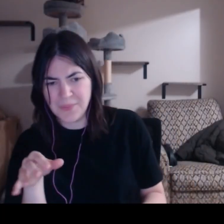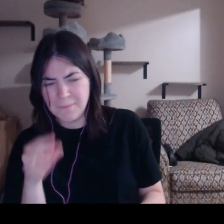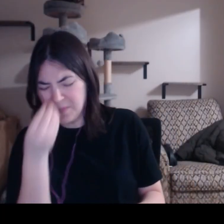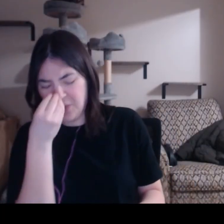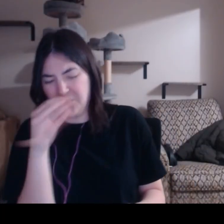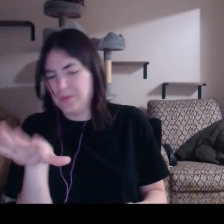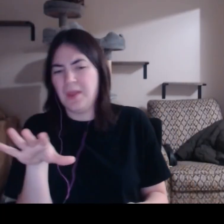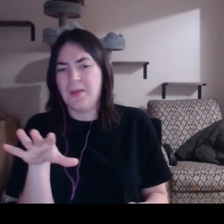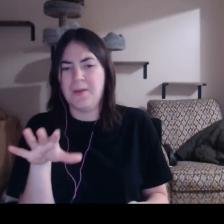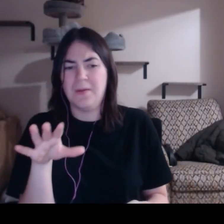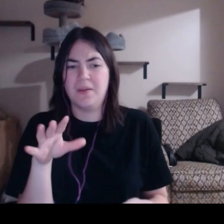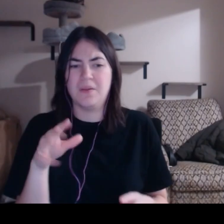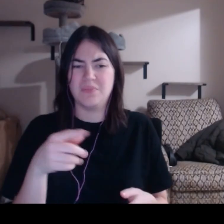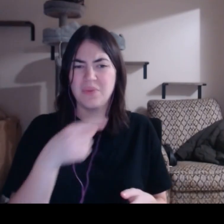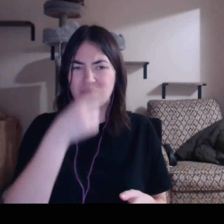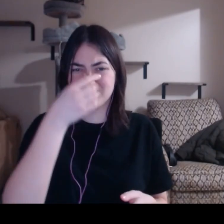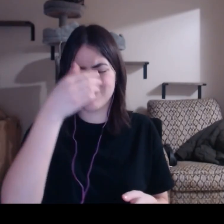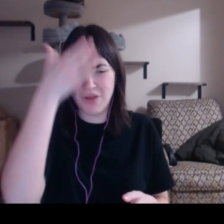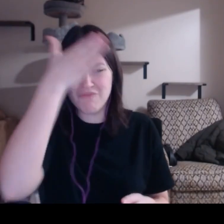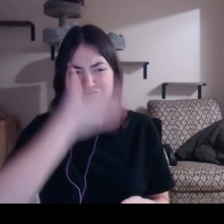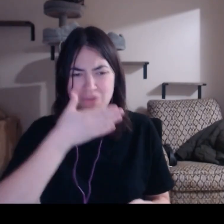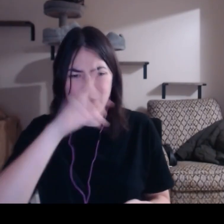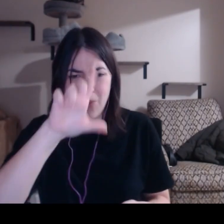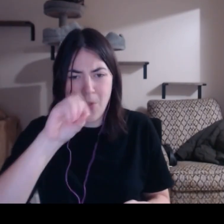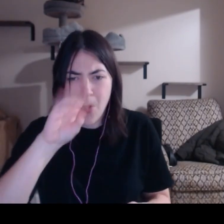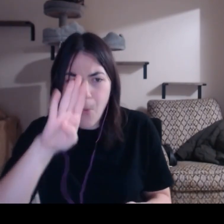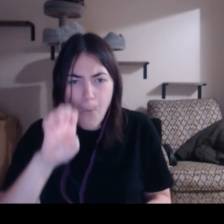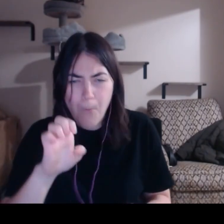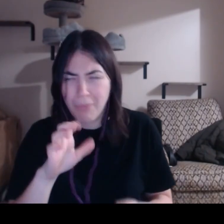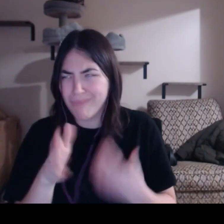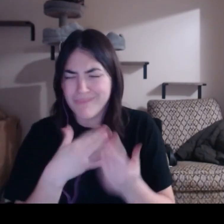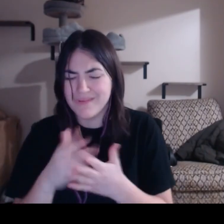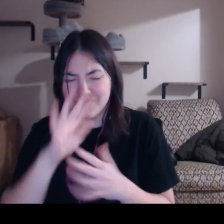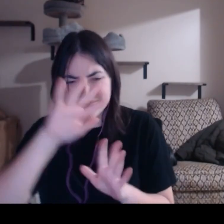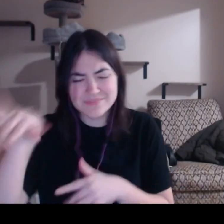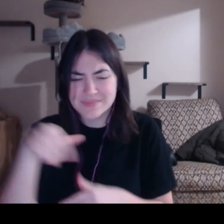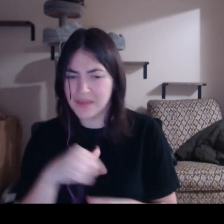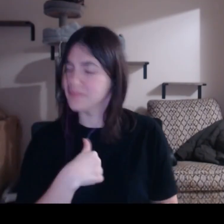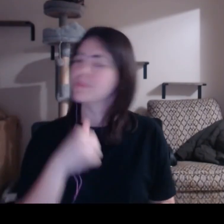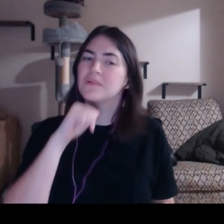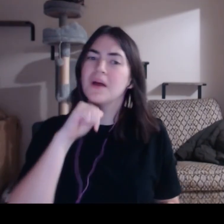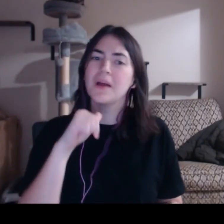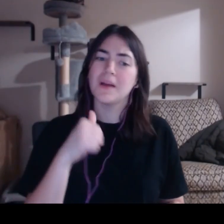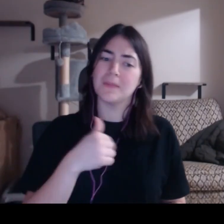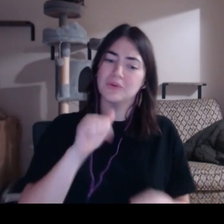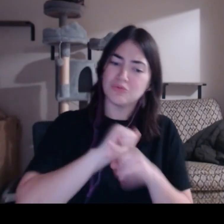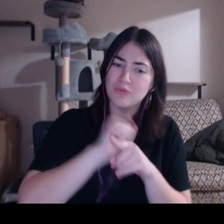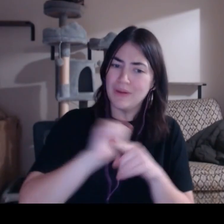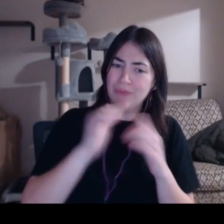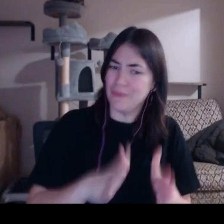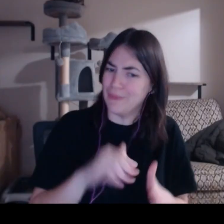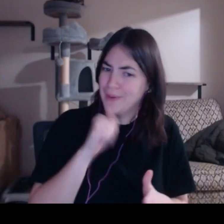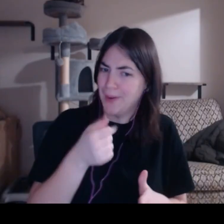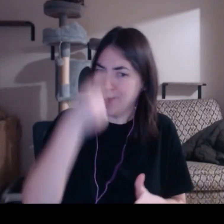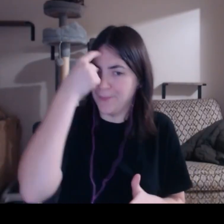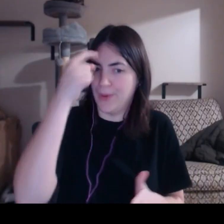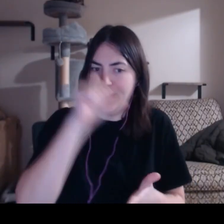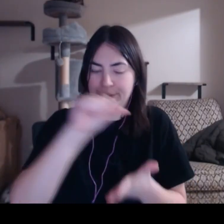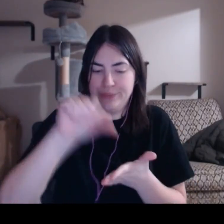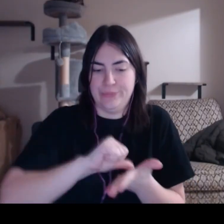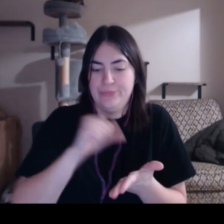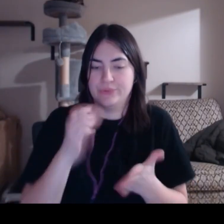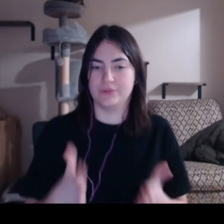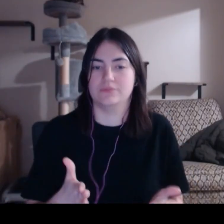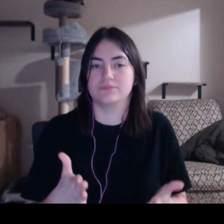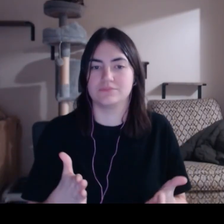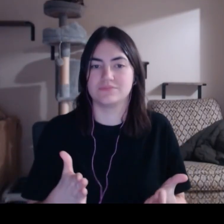lobes. Particularly, I'm not going to be a brain surgeon. I'm a trainer. I just want people to learn more effectively. So is that telling me something that's of practical